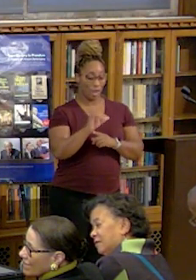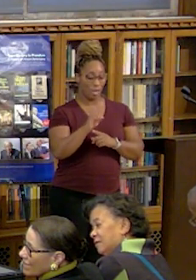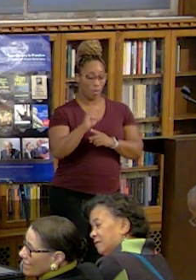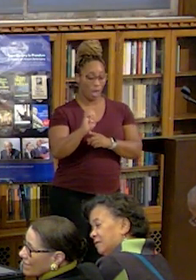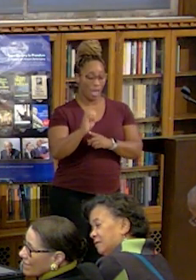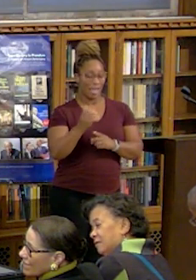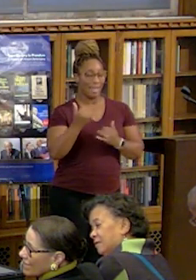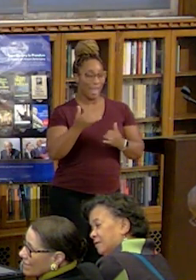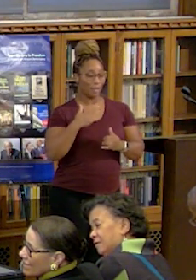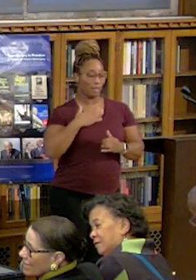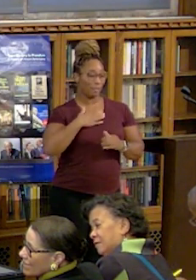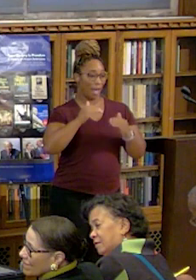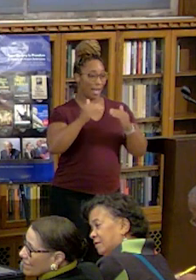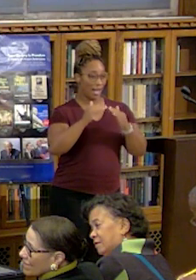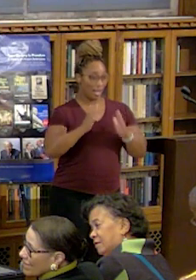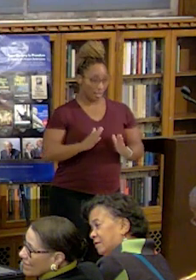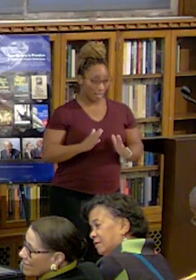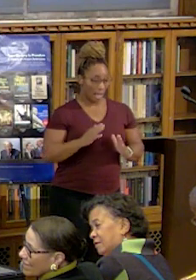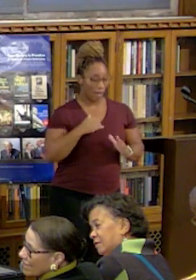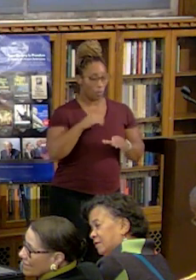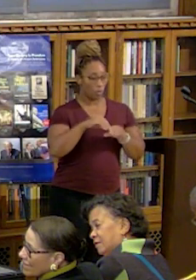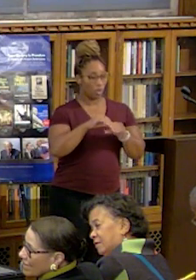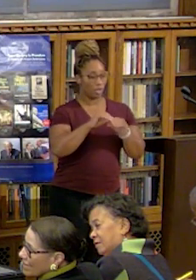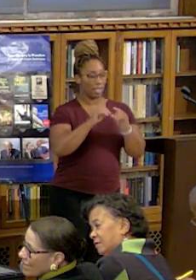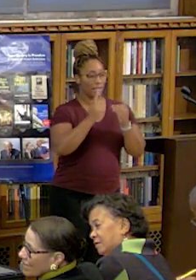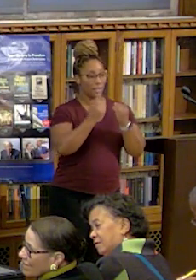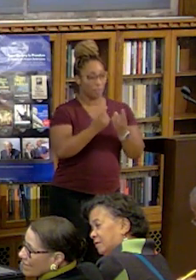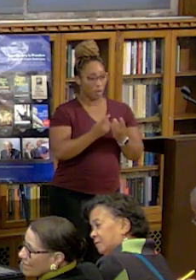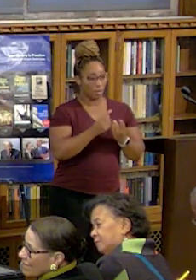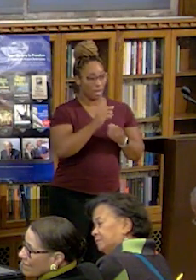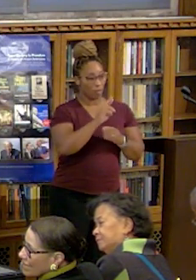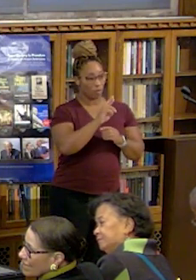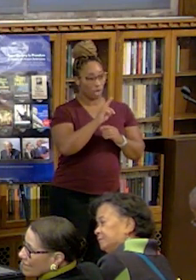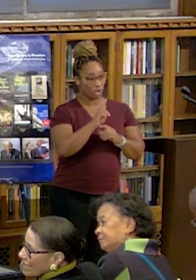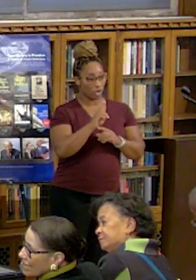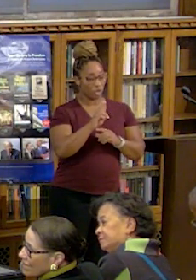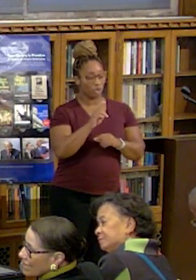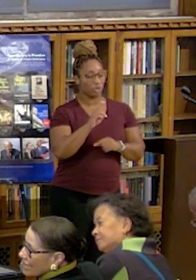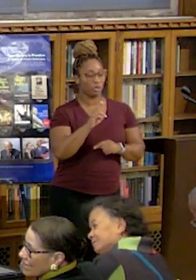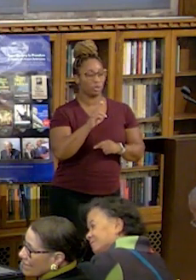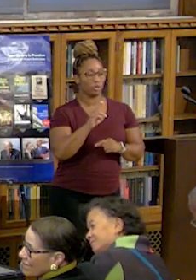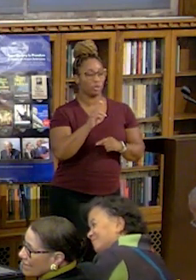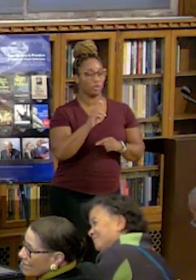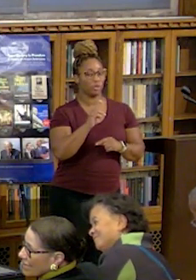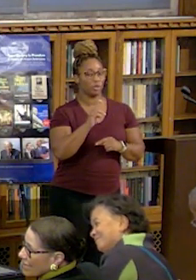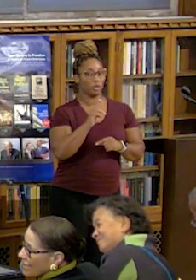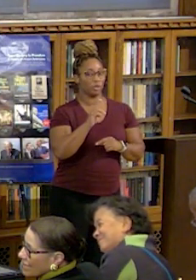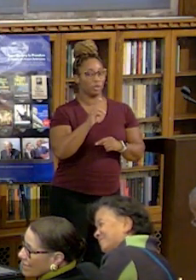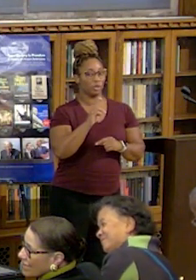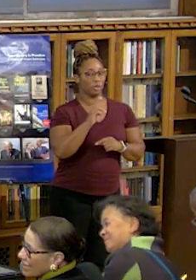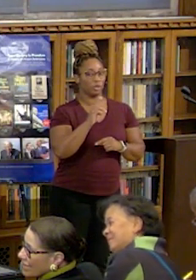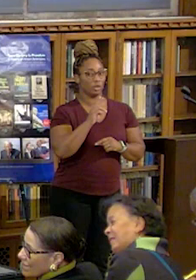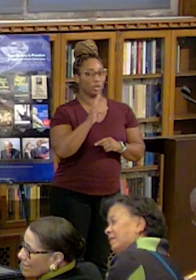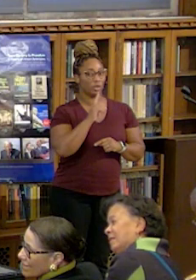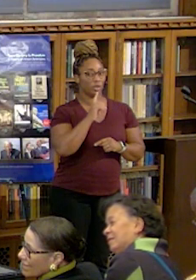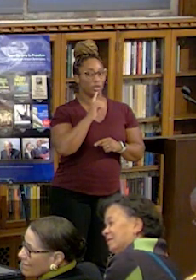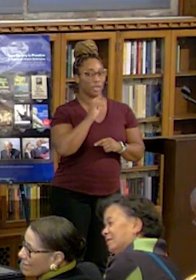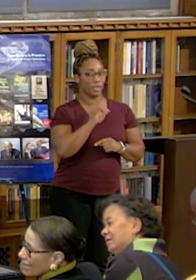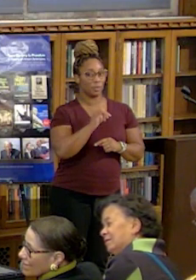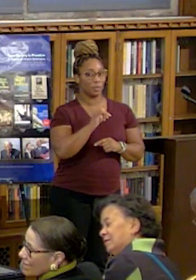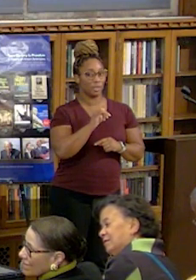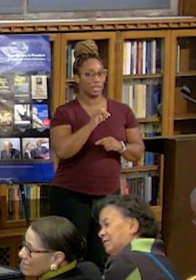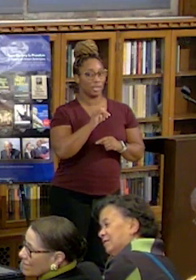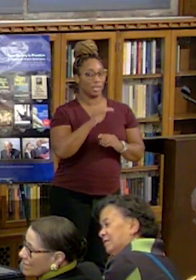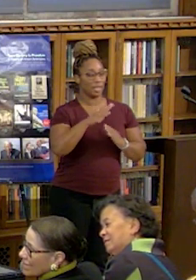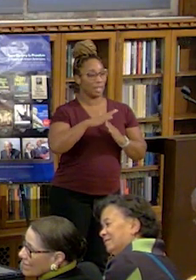now so I'm in the department of history at rgr University which is really um it's